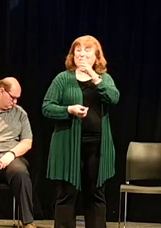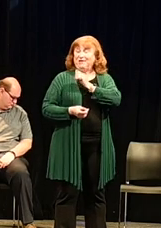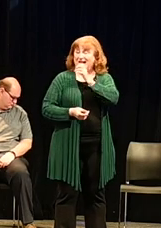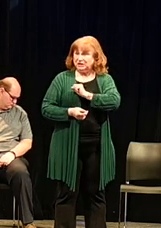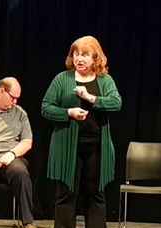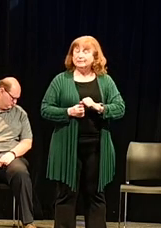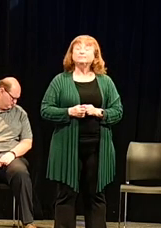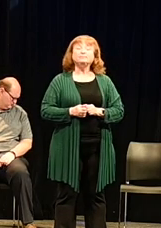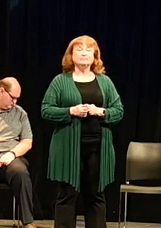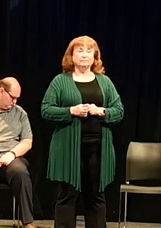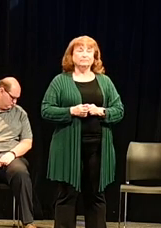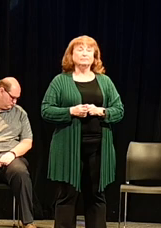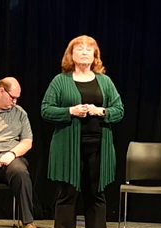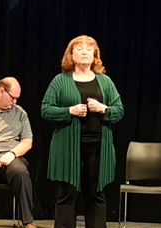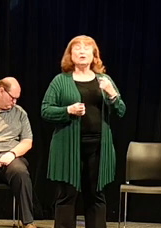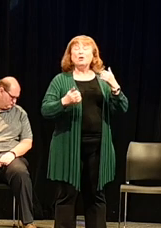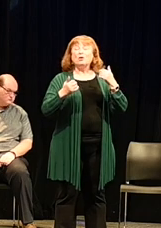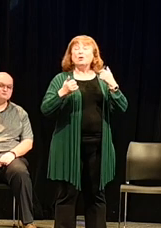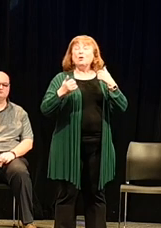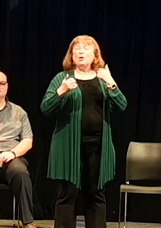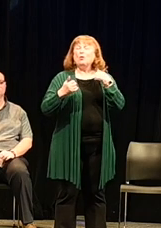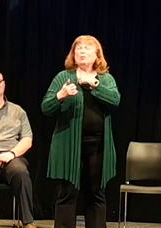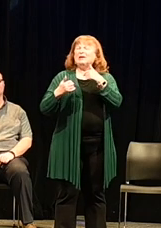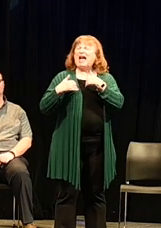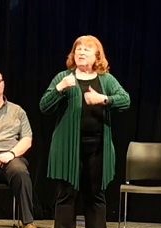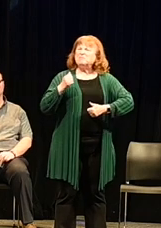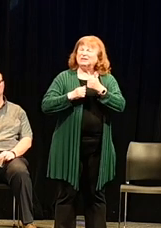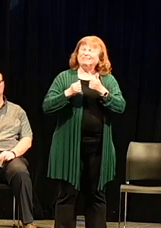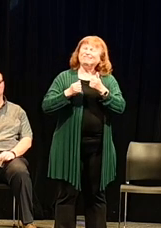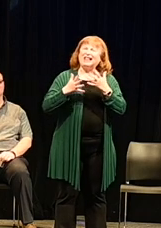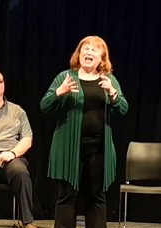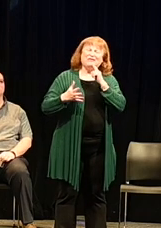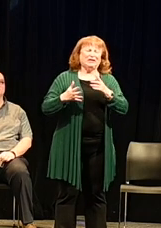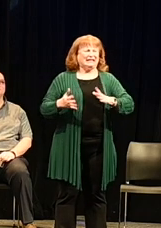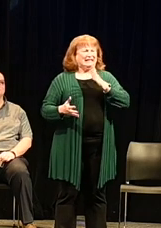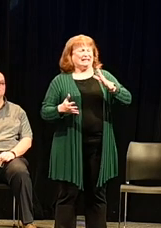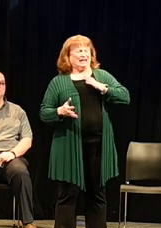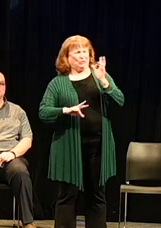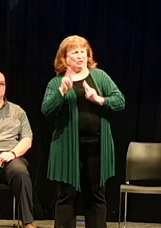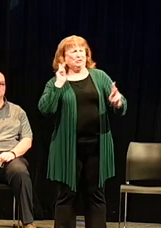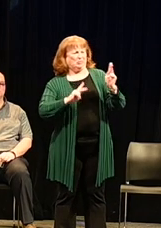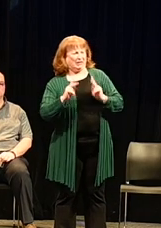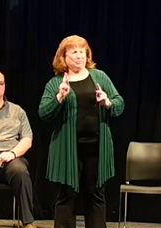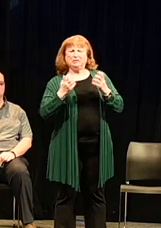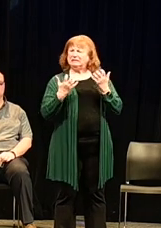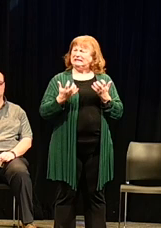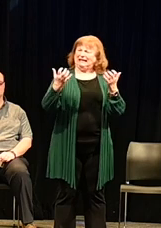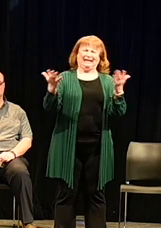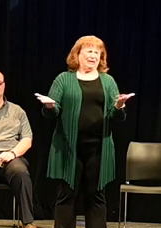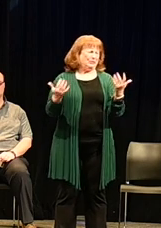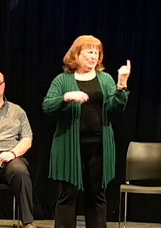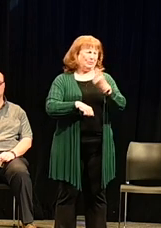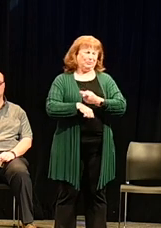Aging. We have mostly a lot of really distinguished people sitting in these